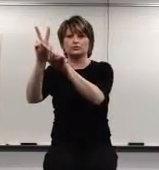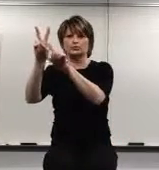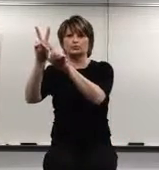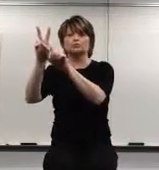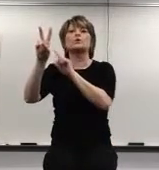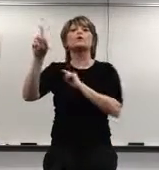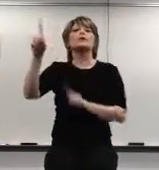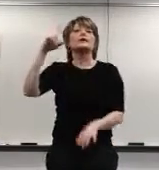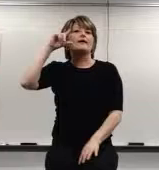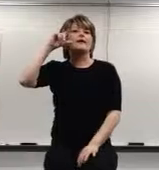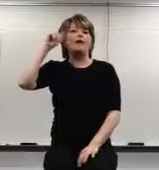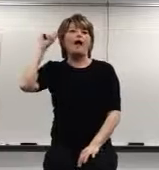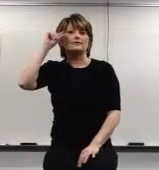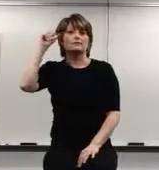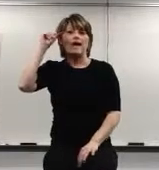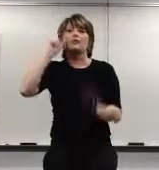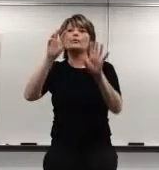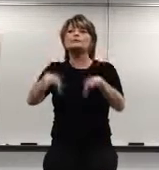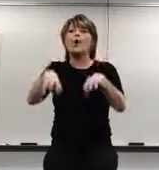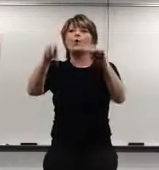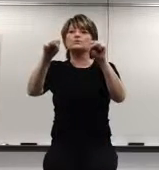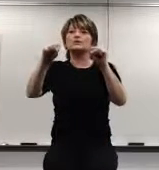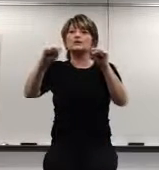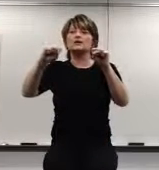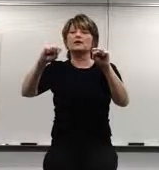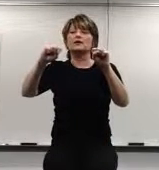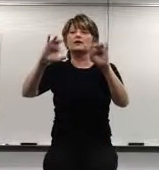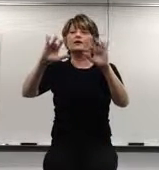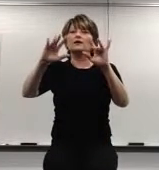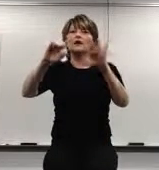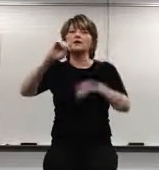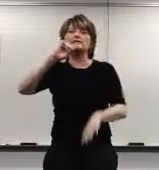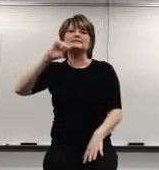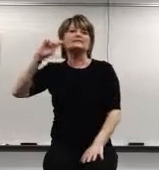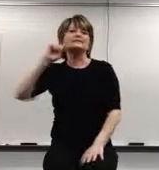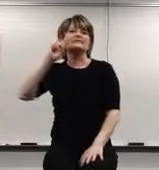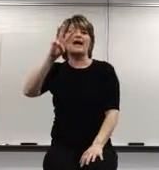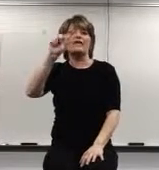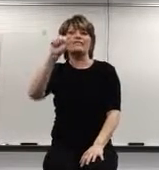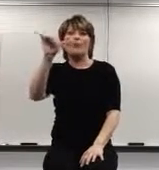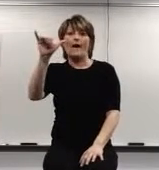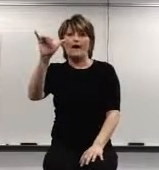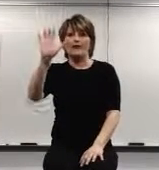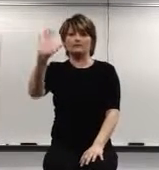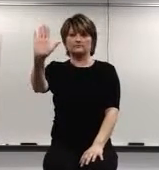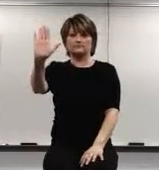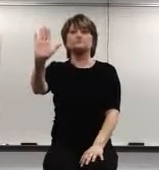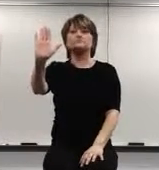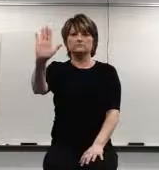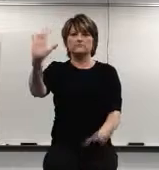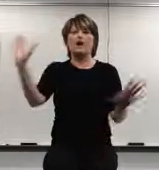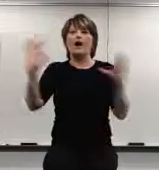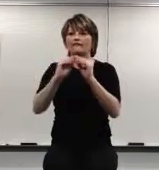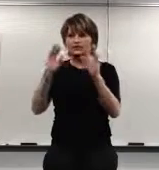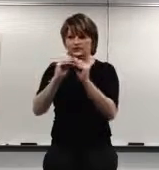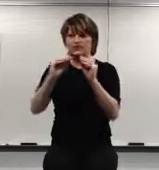So it was the summer of June 2002, and Gallaudet was hosting a Deaf